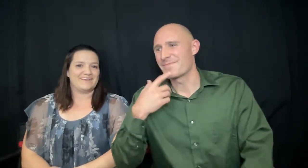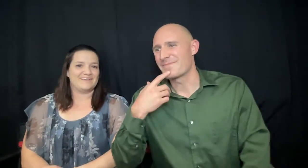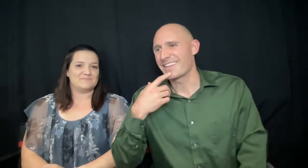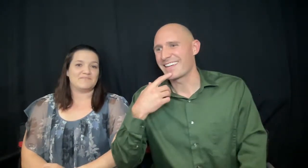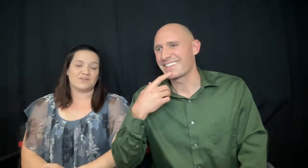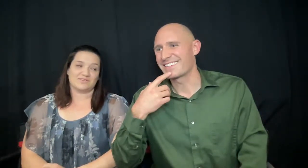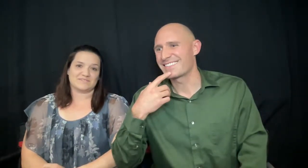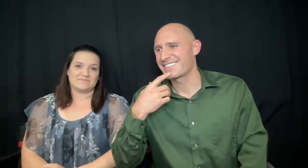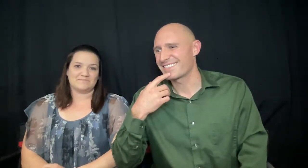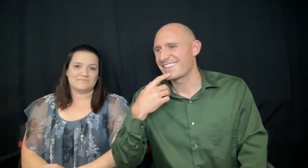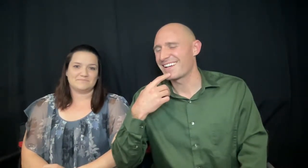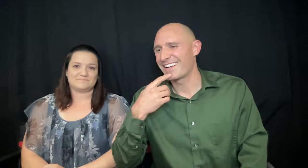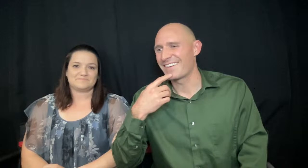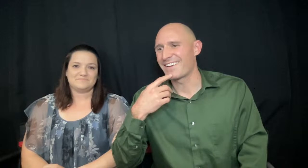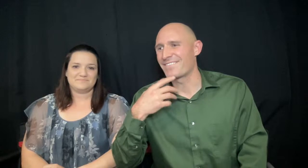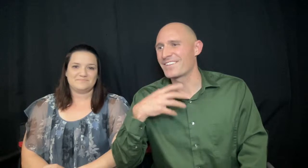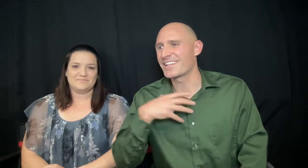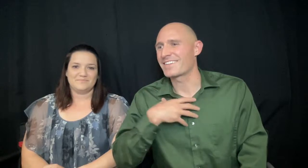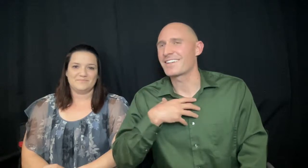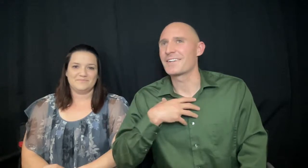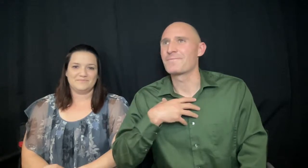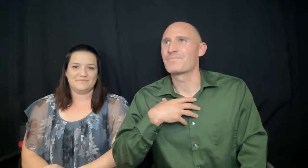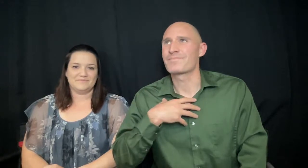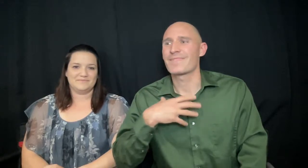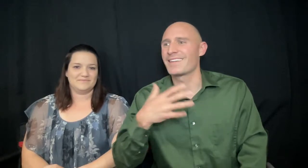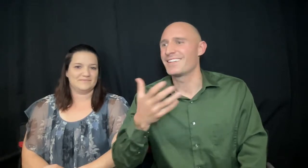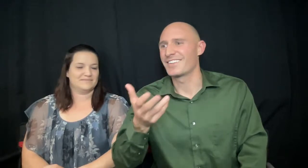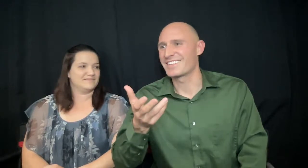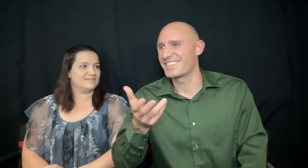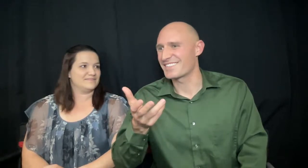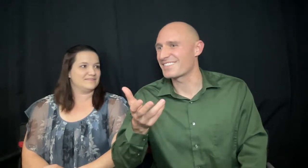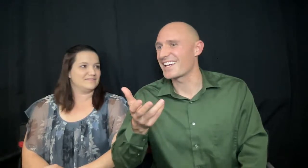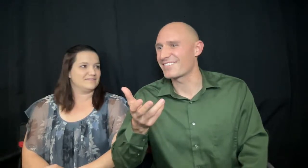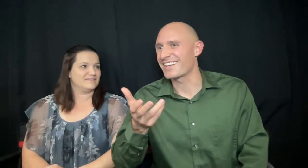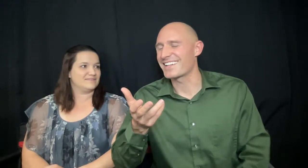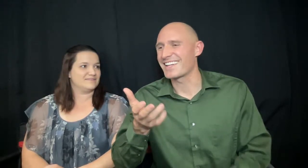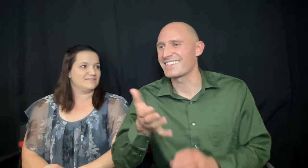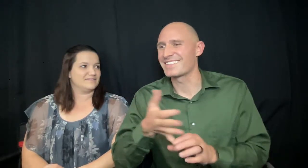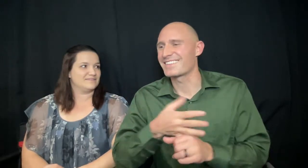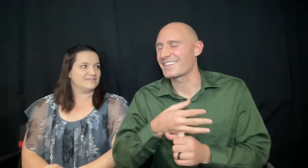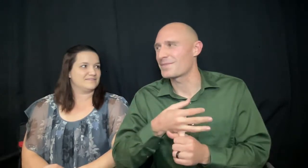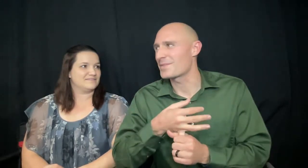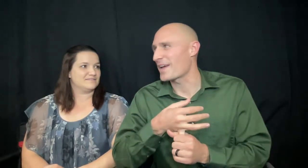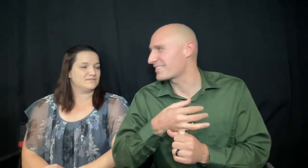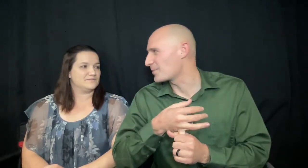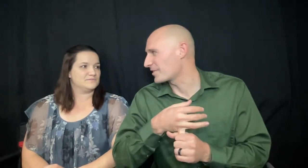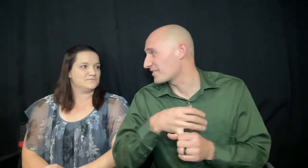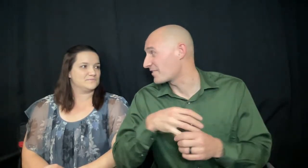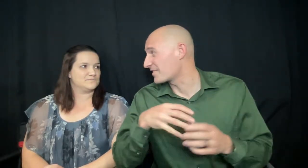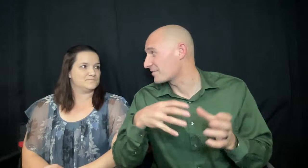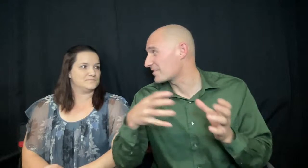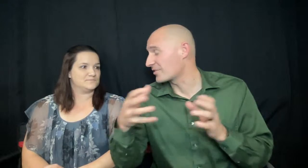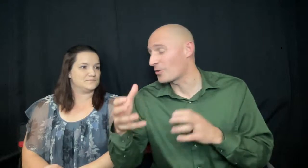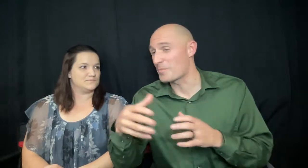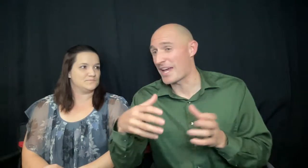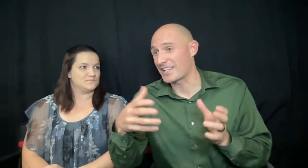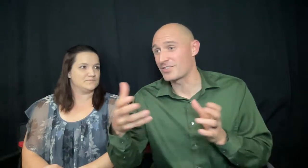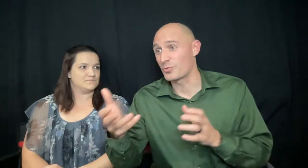It's been a very long time. I feel like it's just life, right? And like the past couple of years, ever since we started going back into work